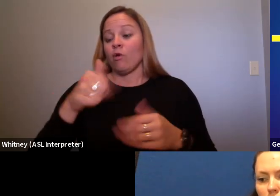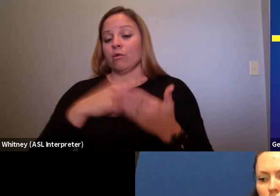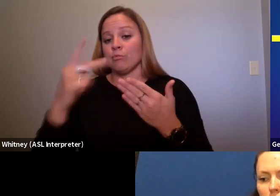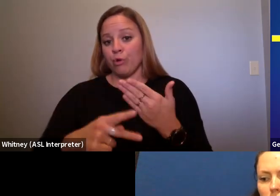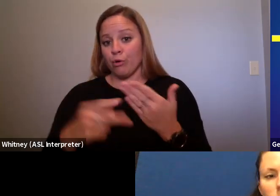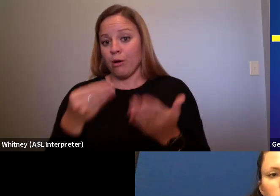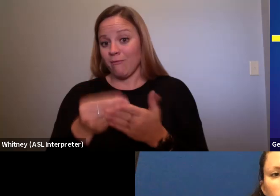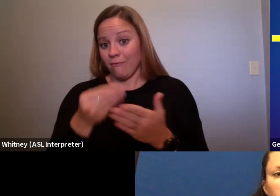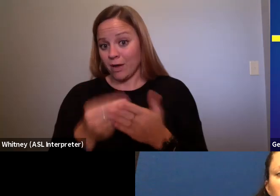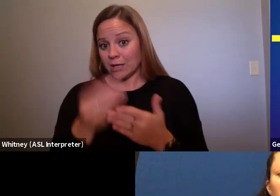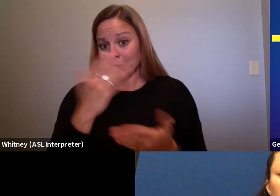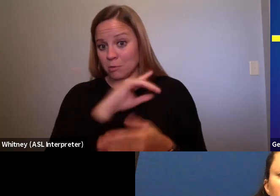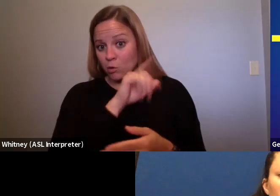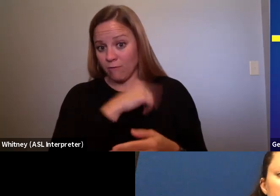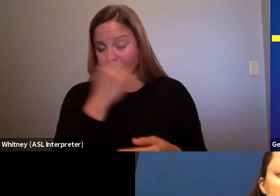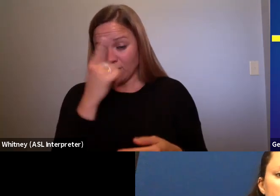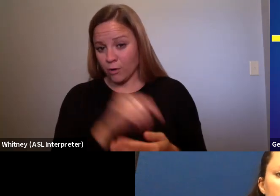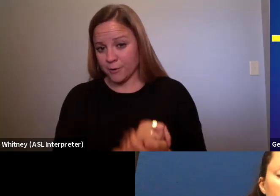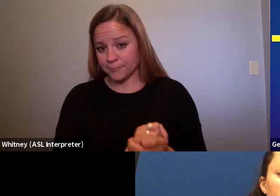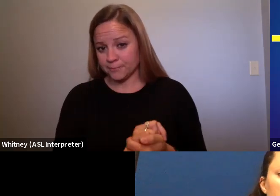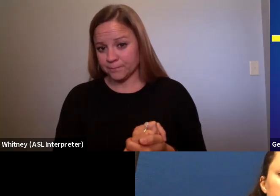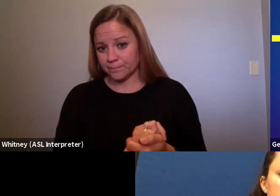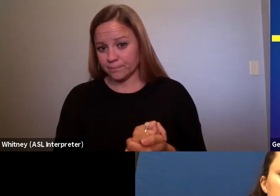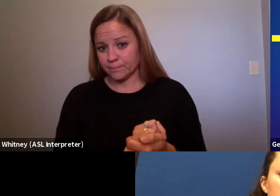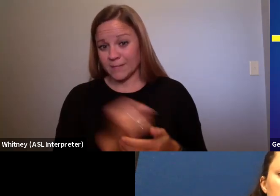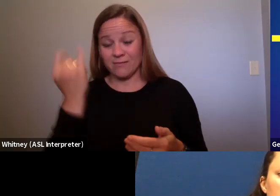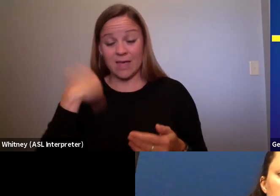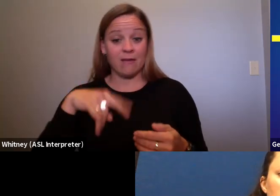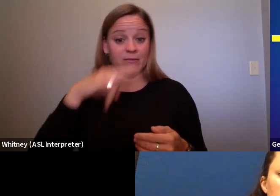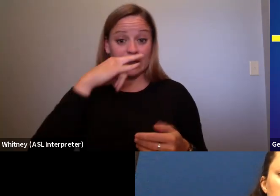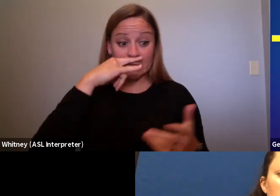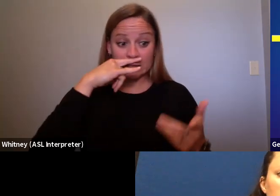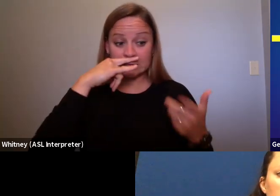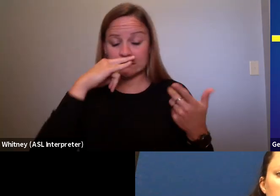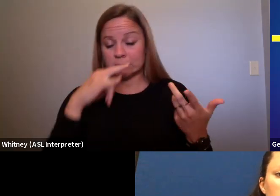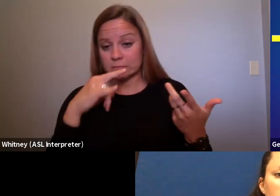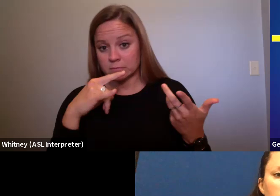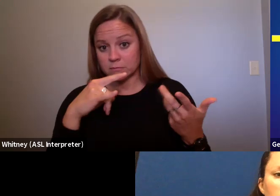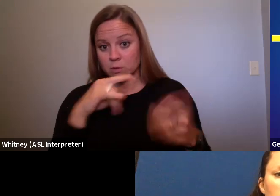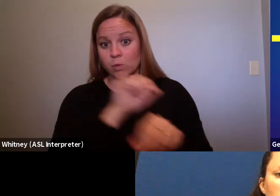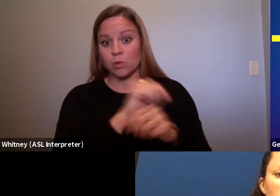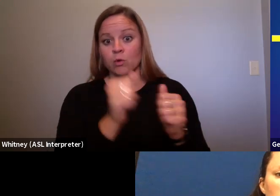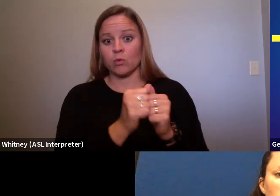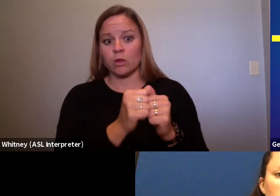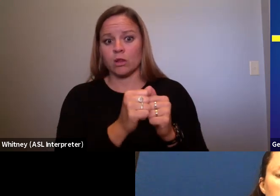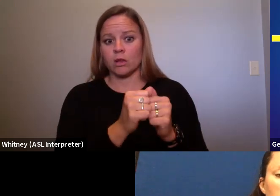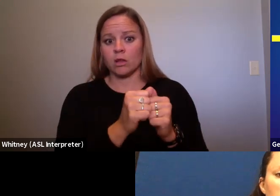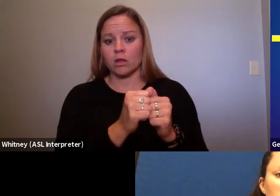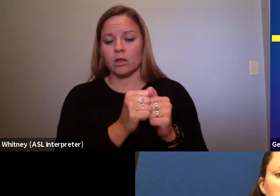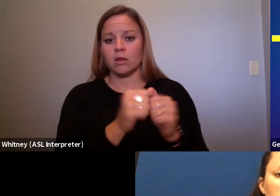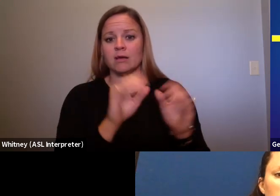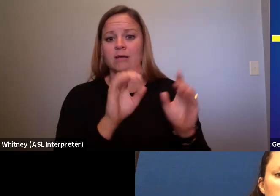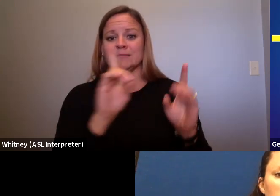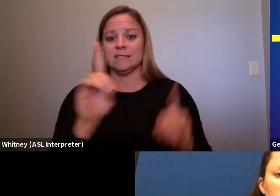funding that they might qualify for. If they have kids, do we work with CalWorks? Do we work with Department of